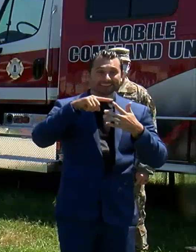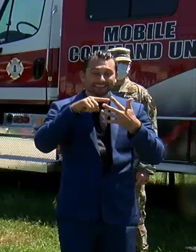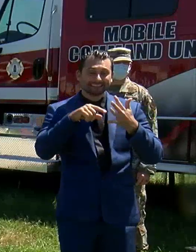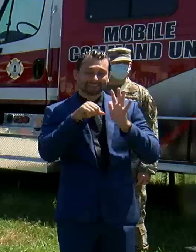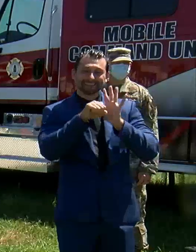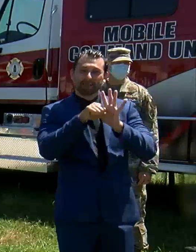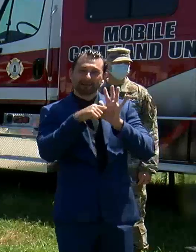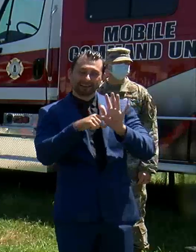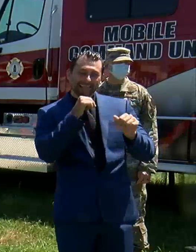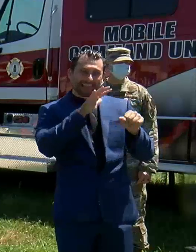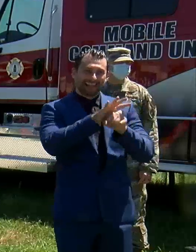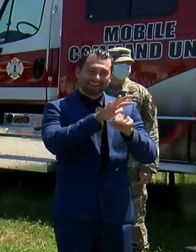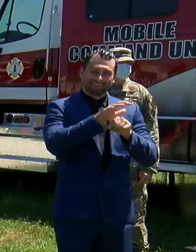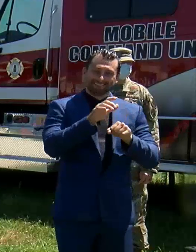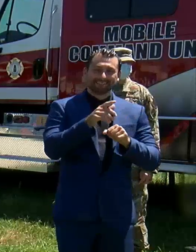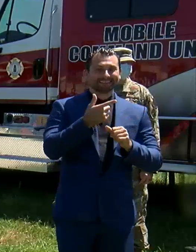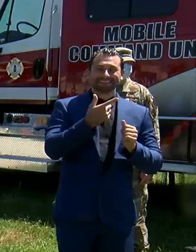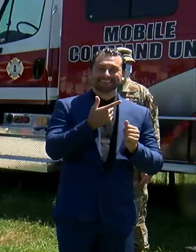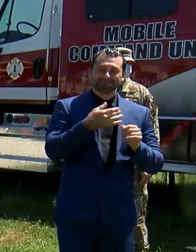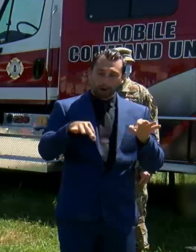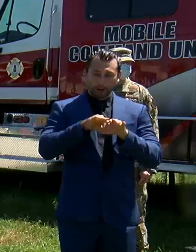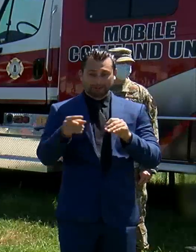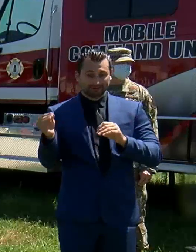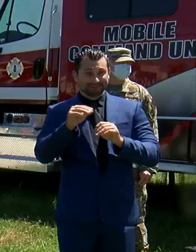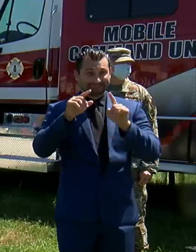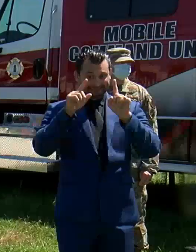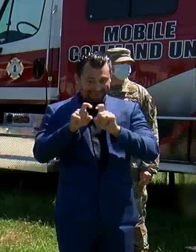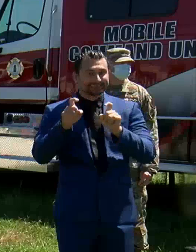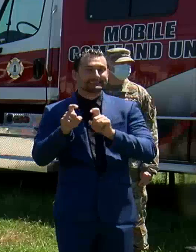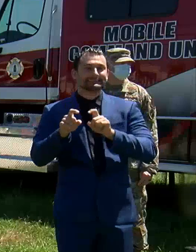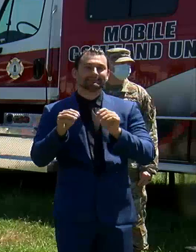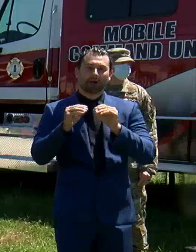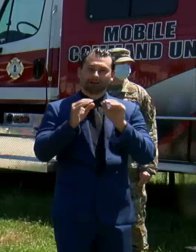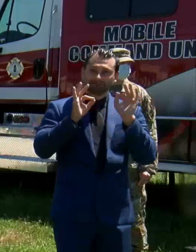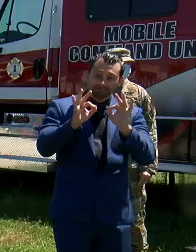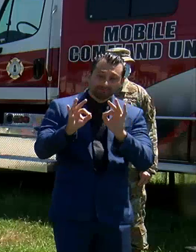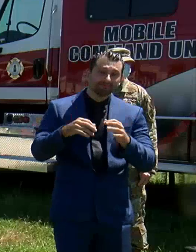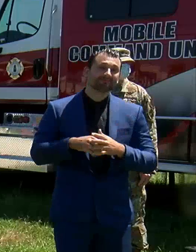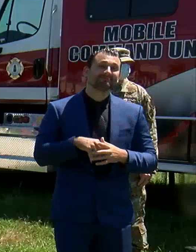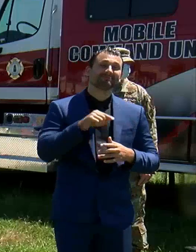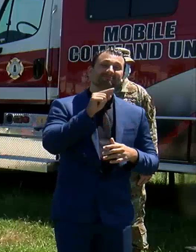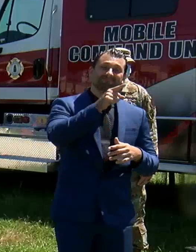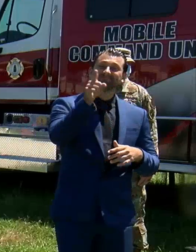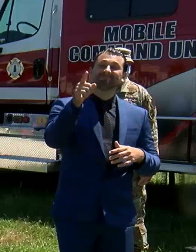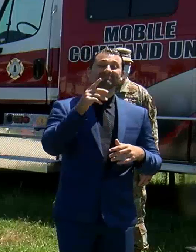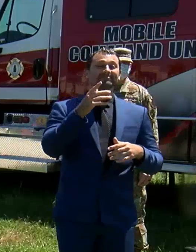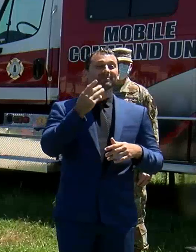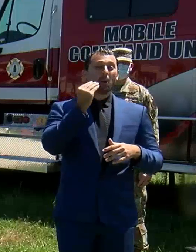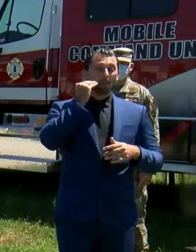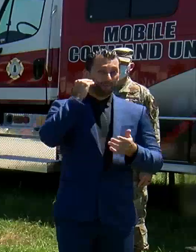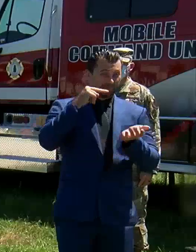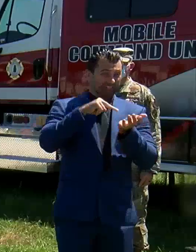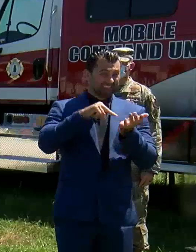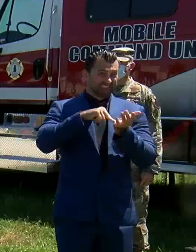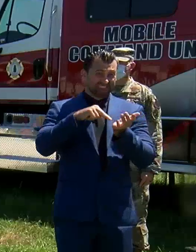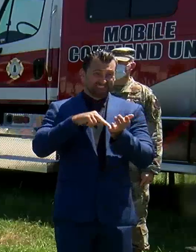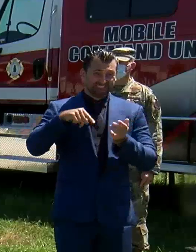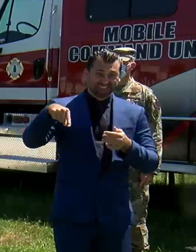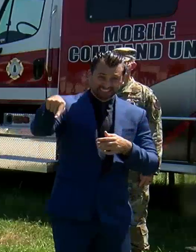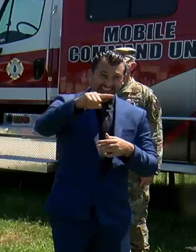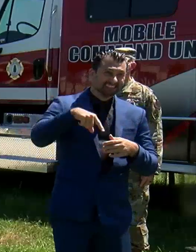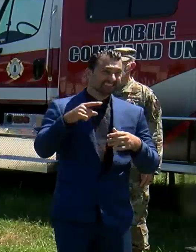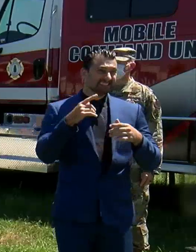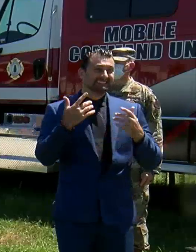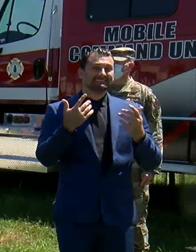staff member was sick, and it would spread like wildfire amongst the staff. So they've gone in proactively